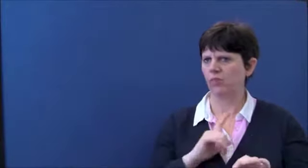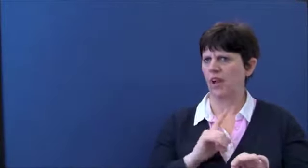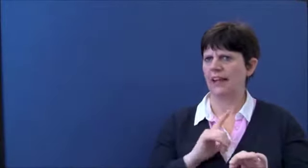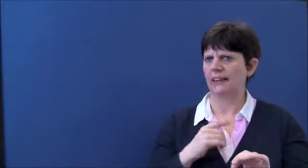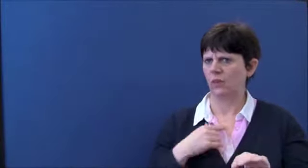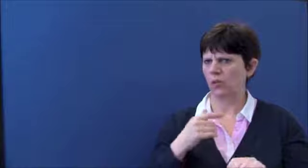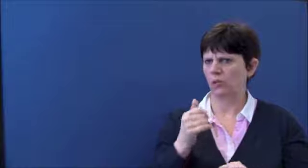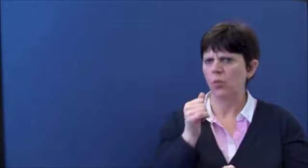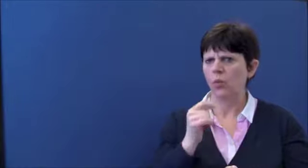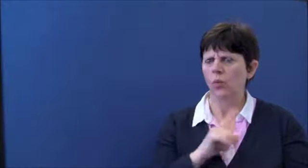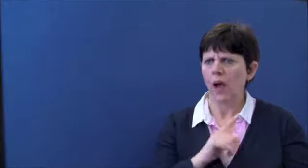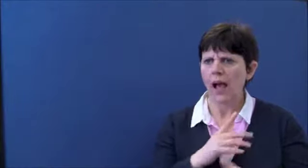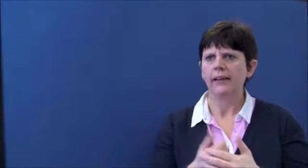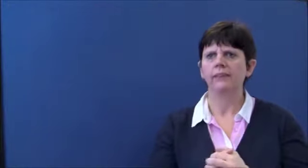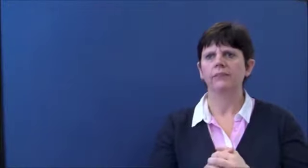and the NSPCC want to know why.